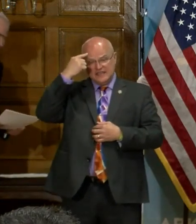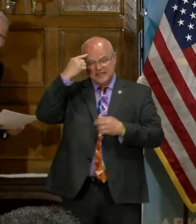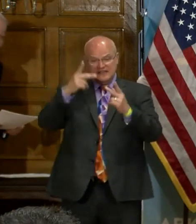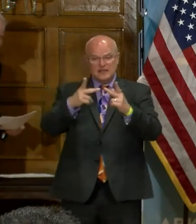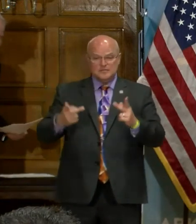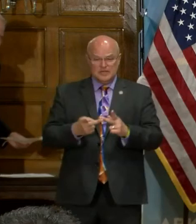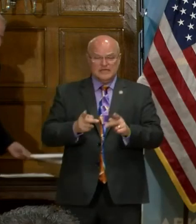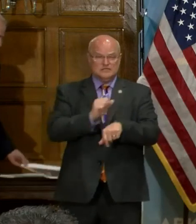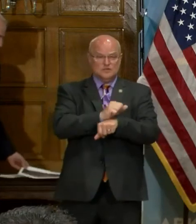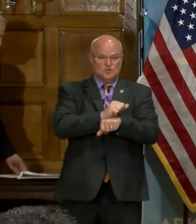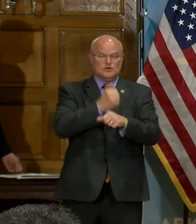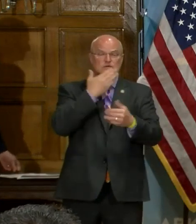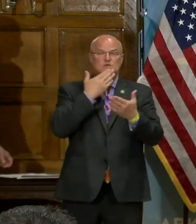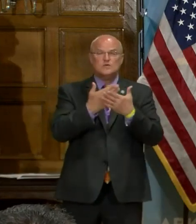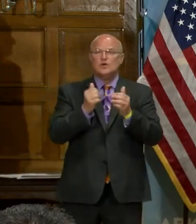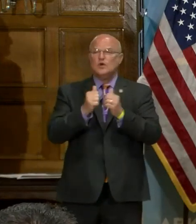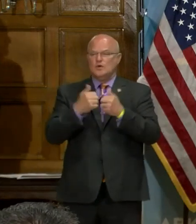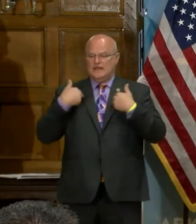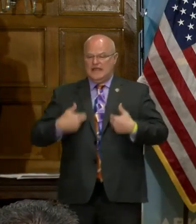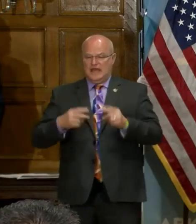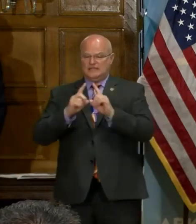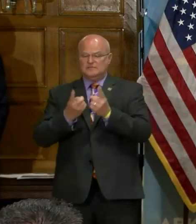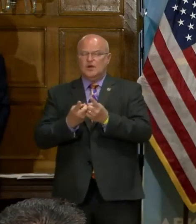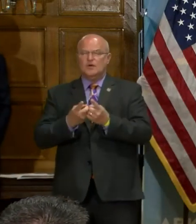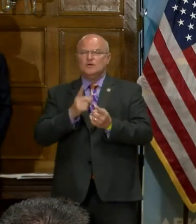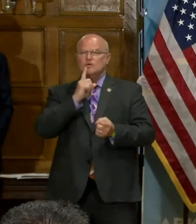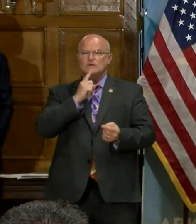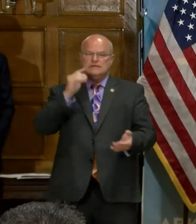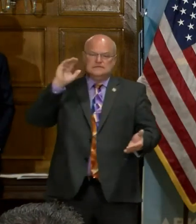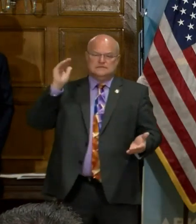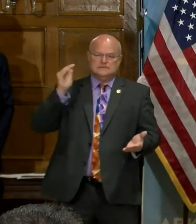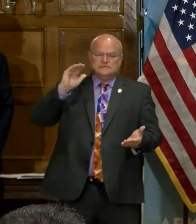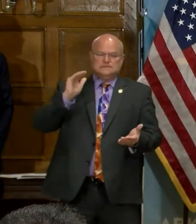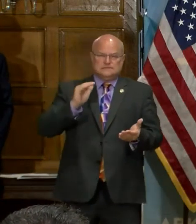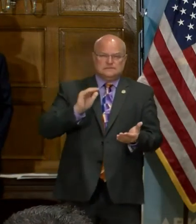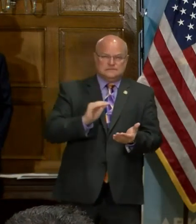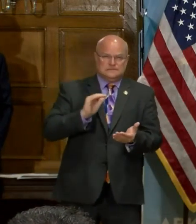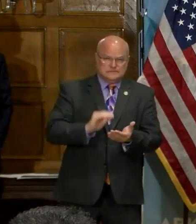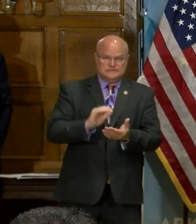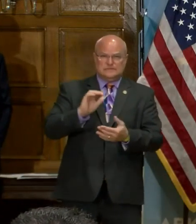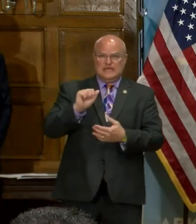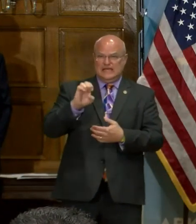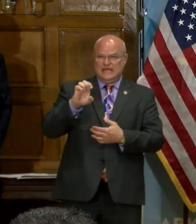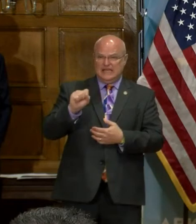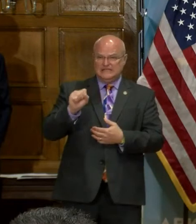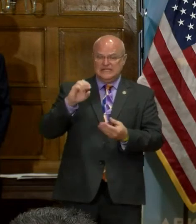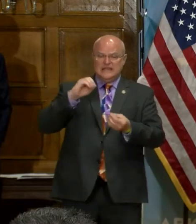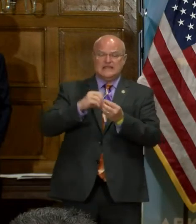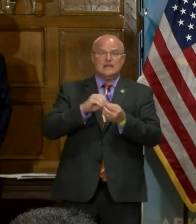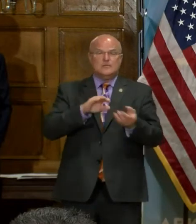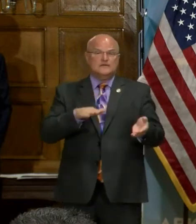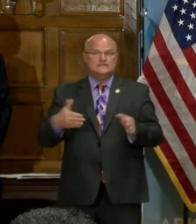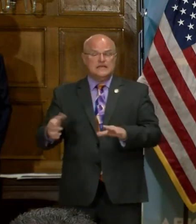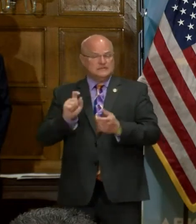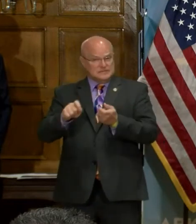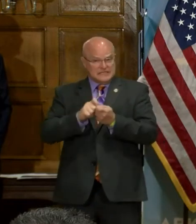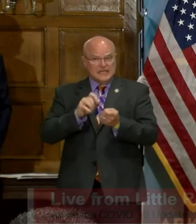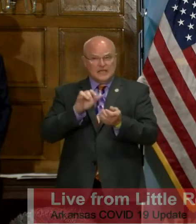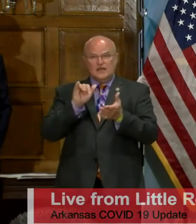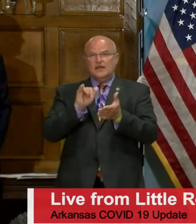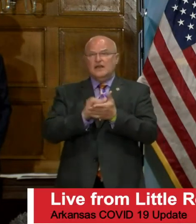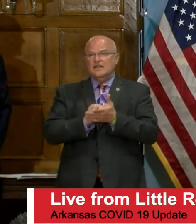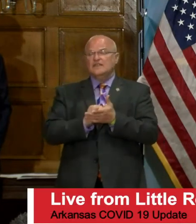worked together with us very well to really minimize the number of cases, the number of deaths in particular,